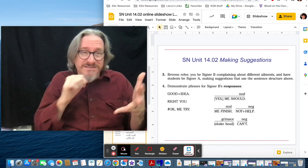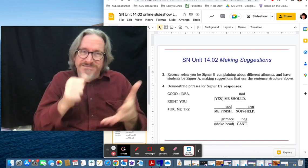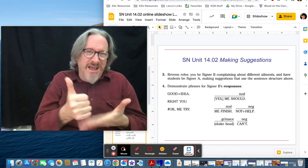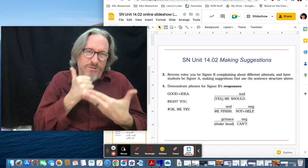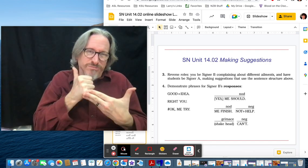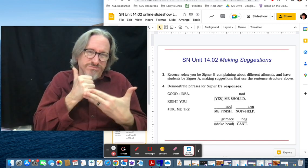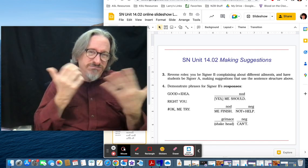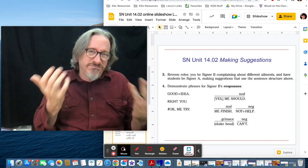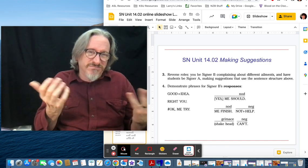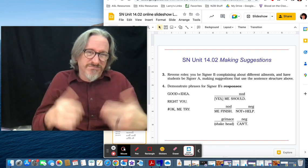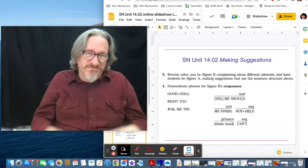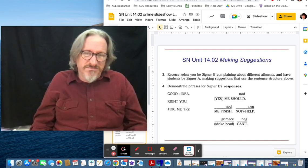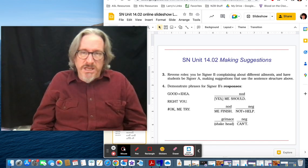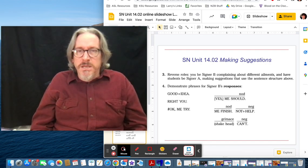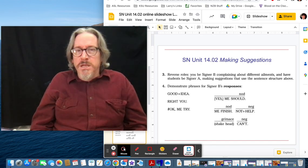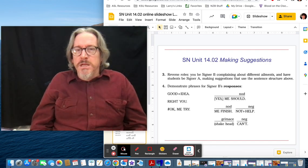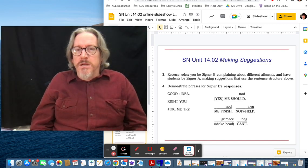Not help.